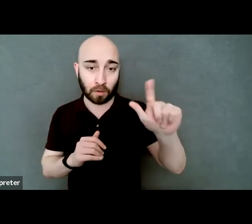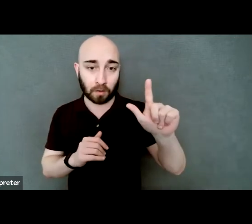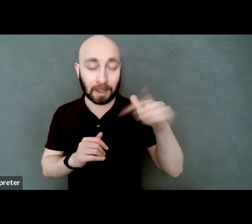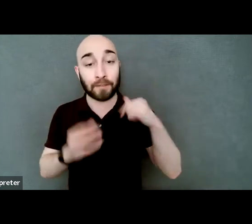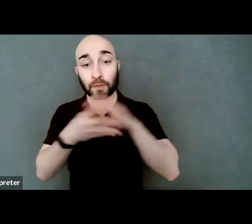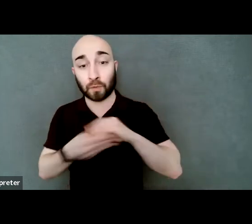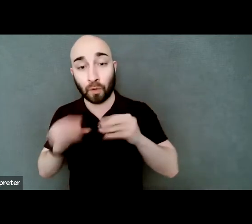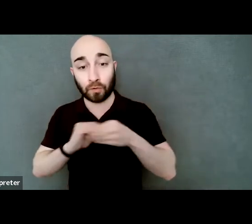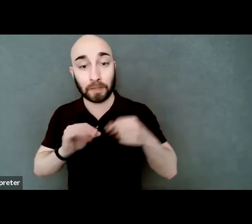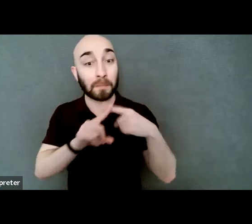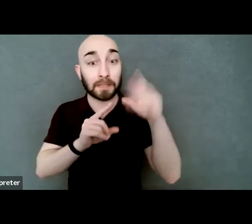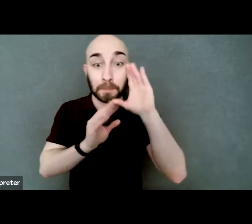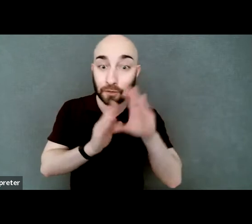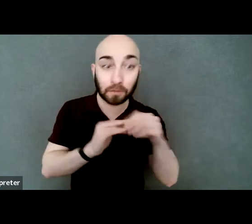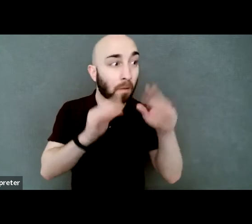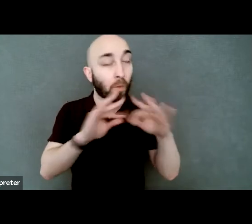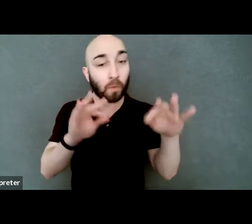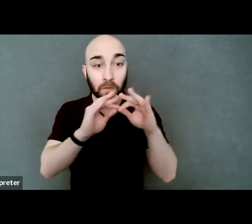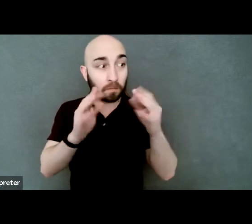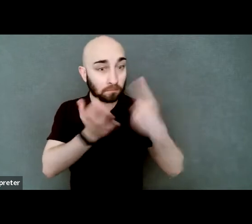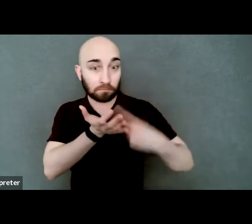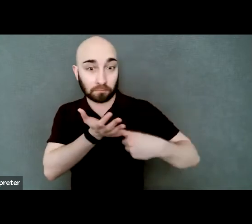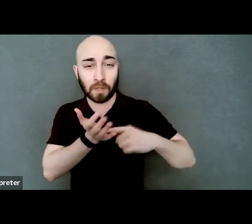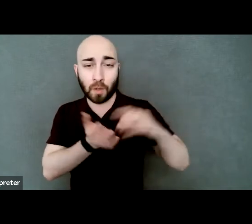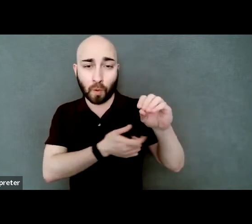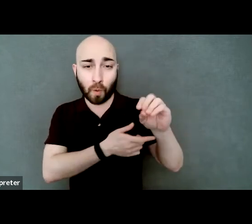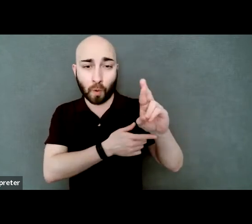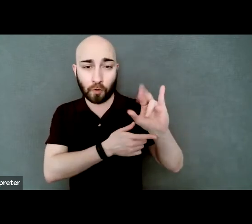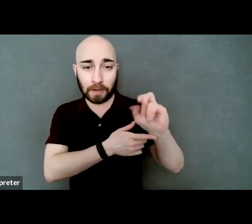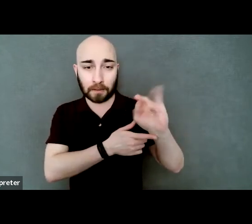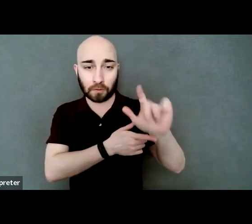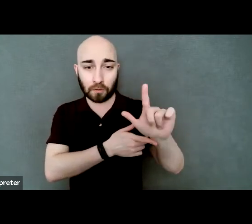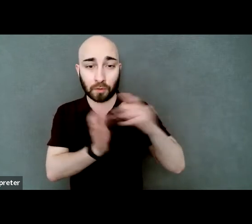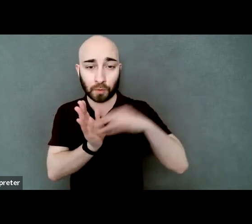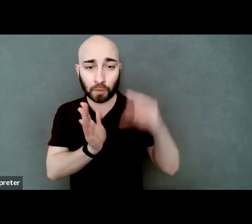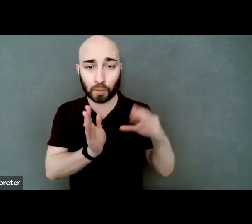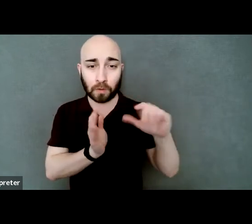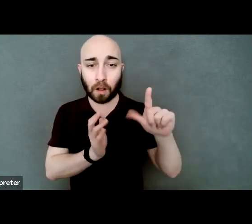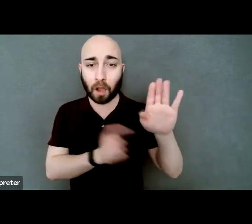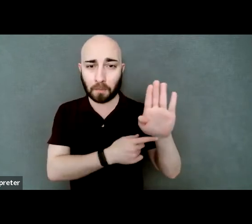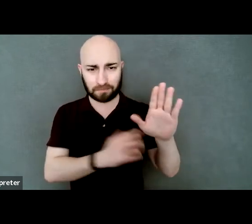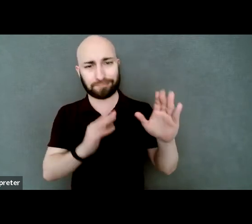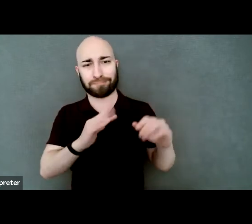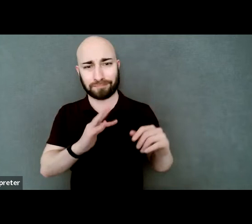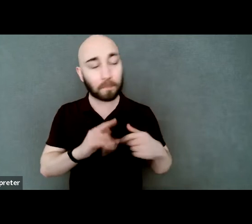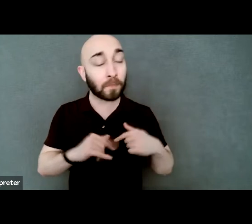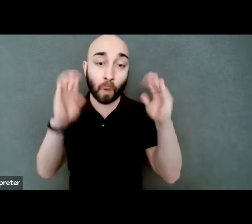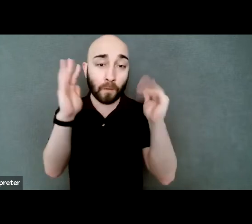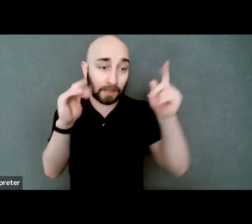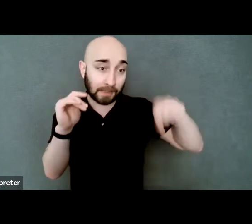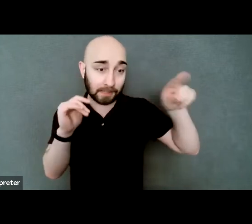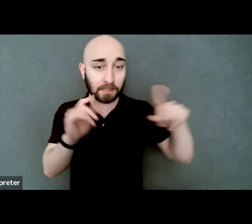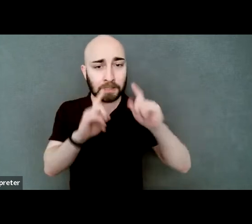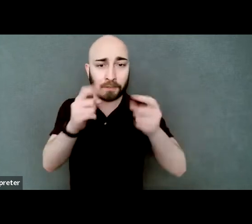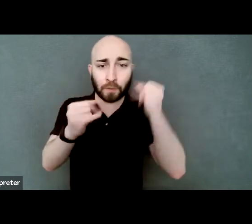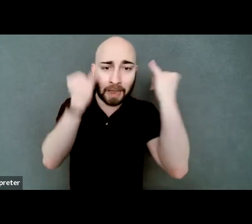my staff, share the story. It talks about the Oriental Student Club. So hopefully this gives you all a lot of ideas